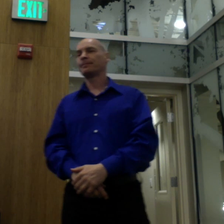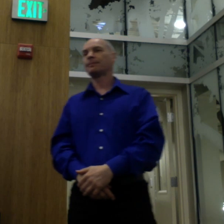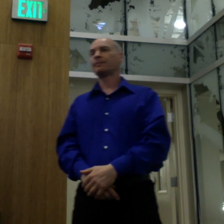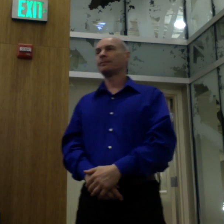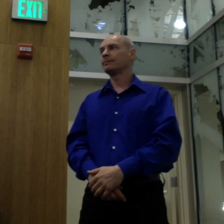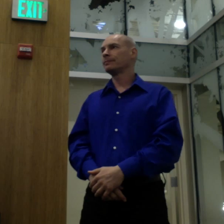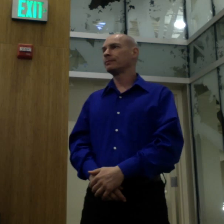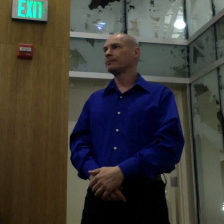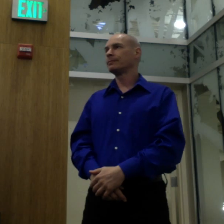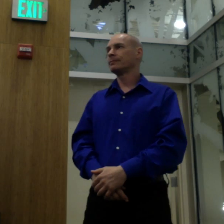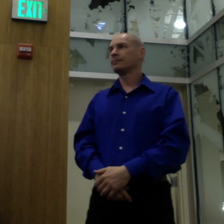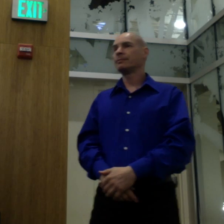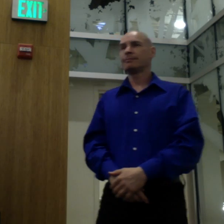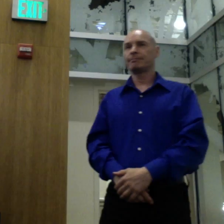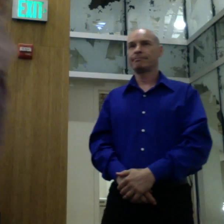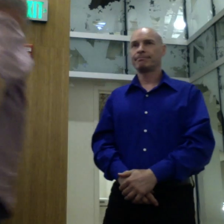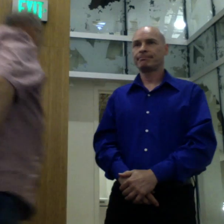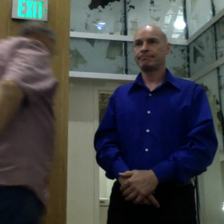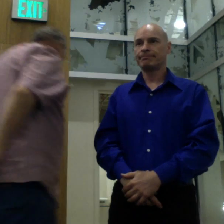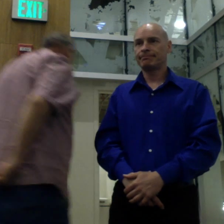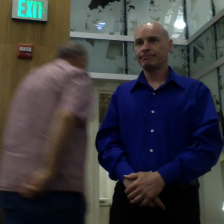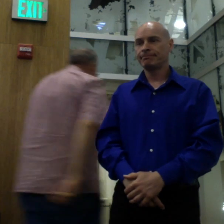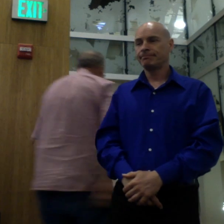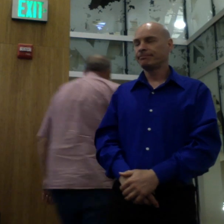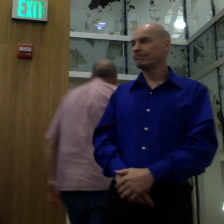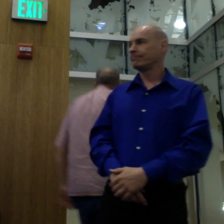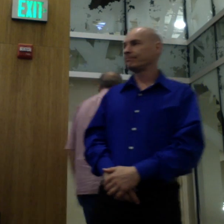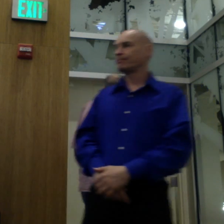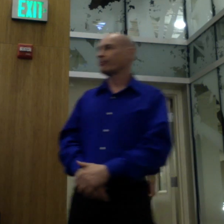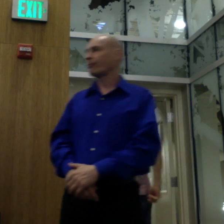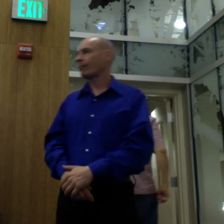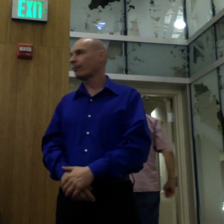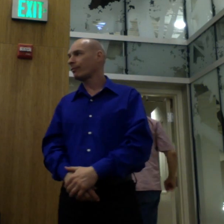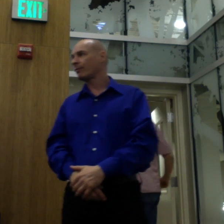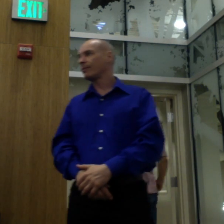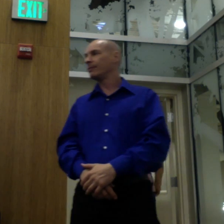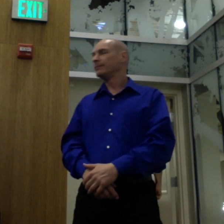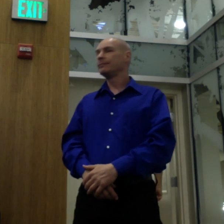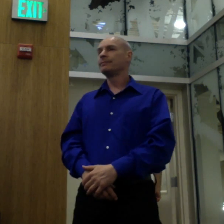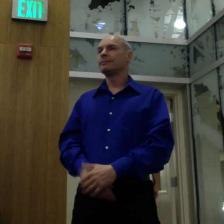I think it's upstairs. All right.